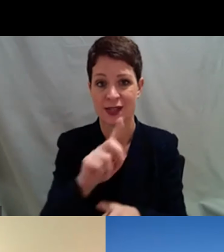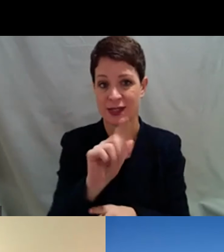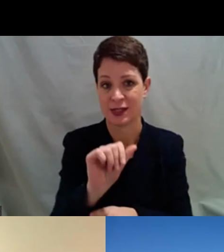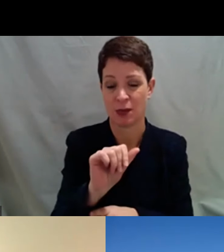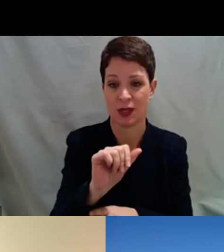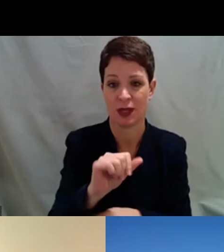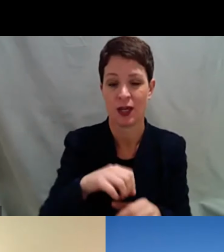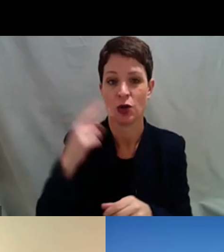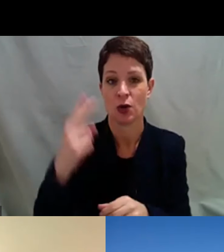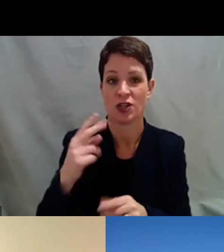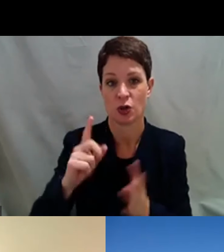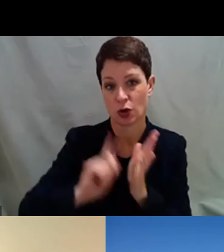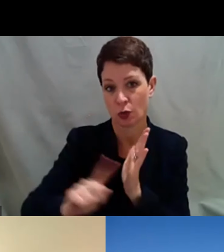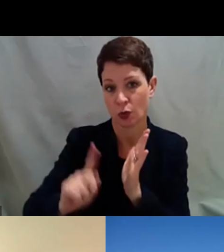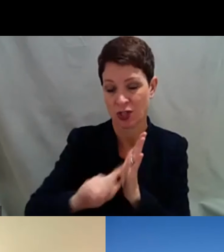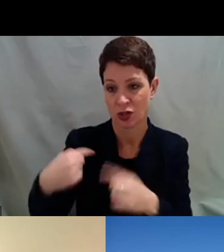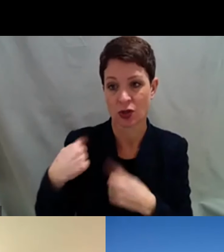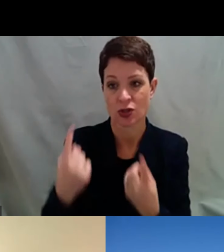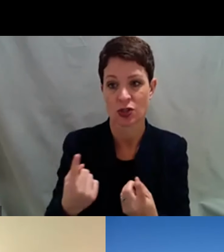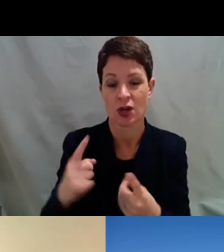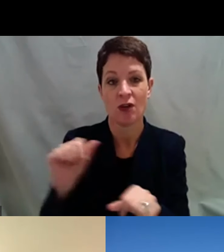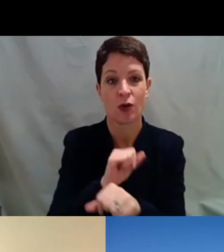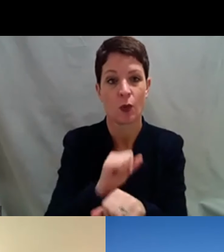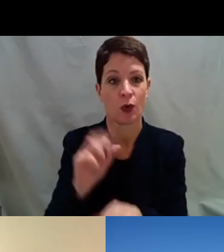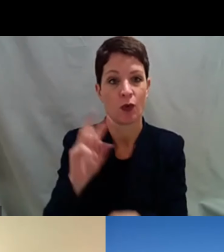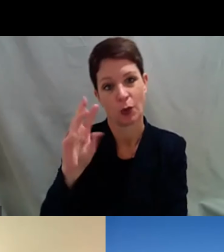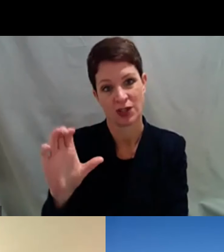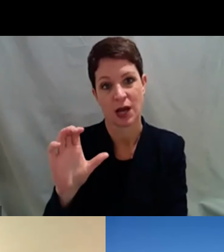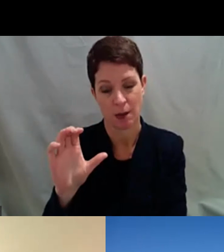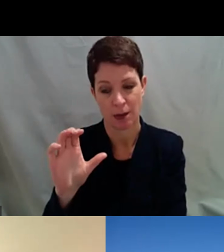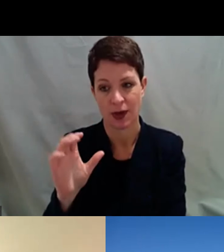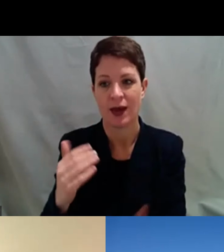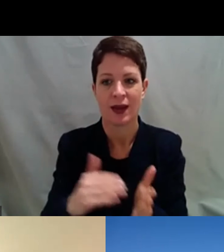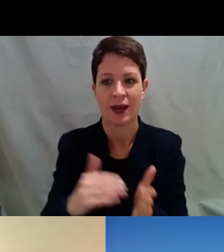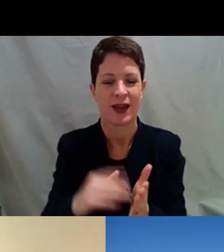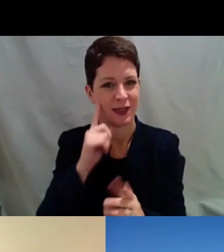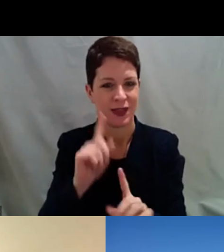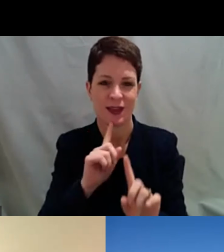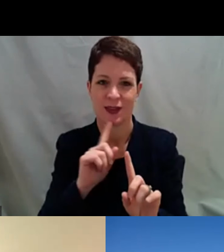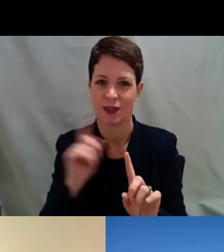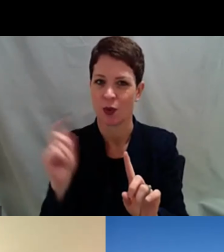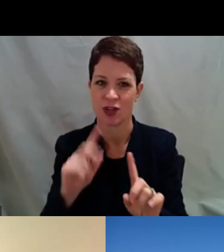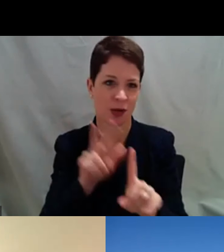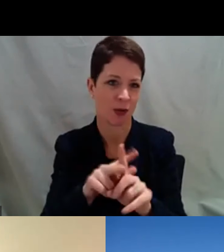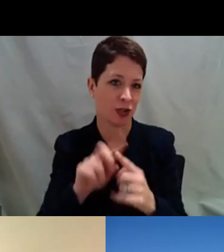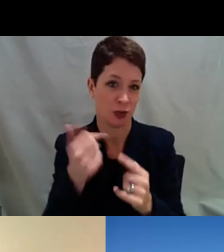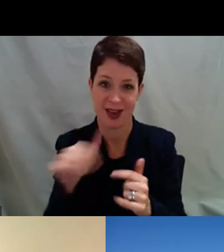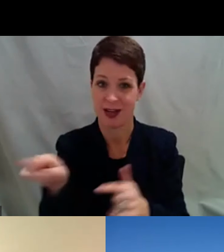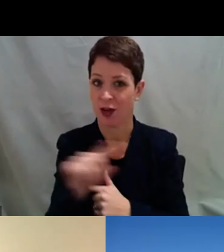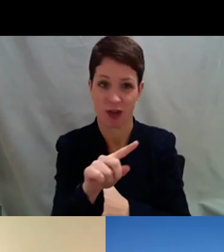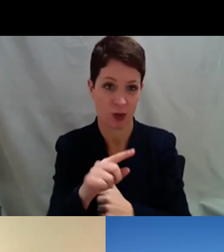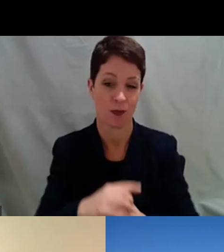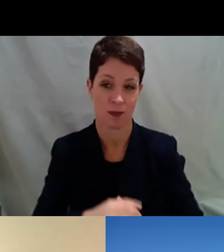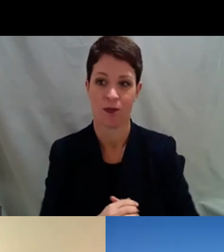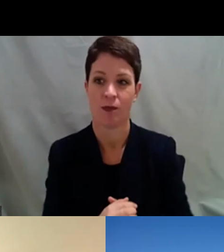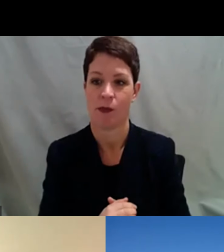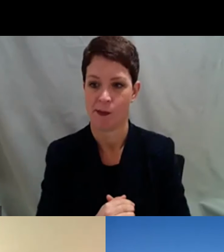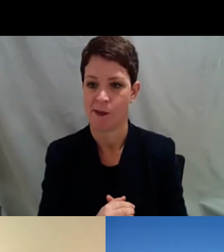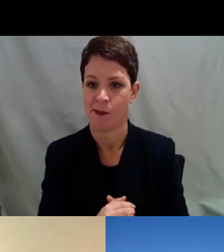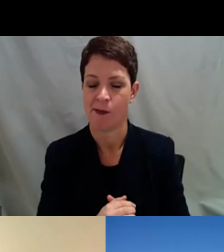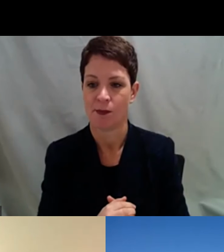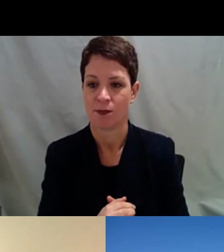your historical research on workers' compensation? But again, I think this question could apply to any of the papers.